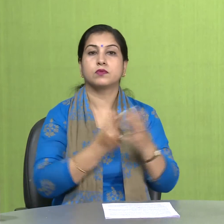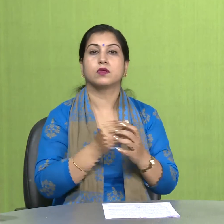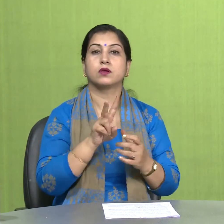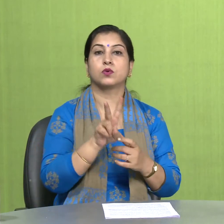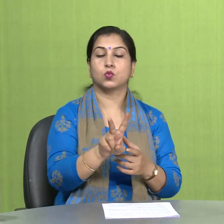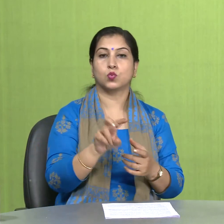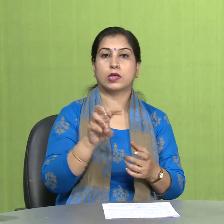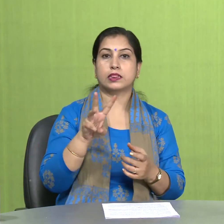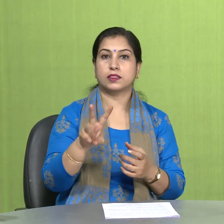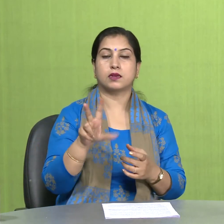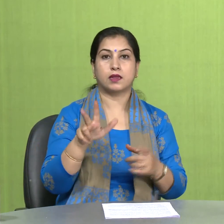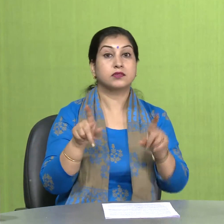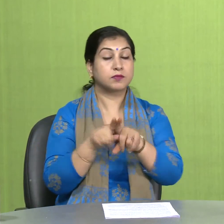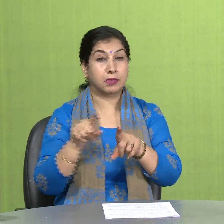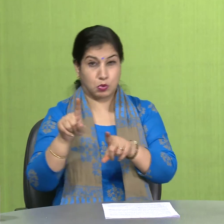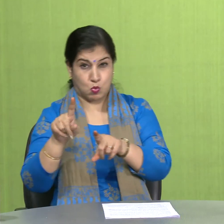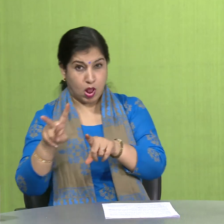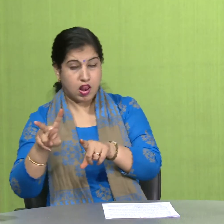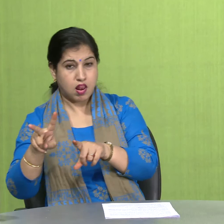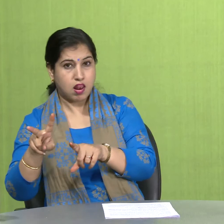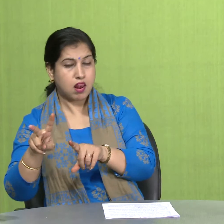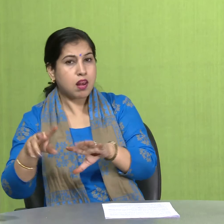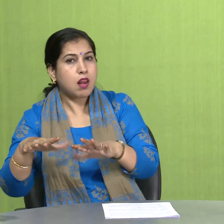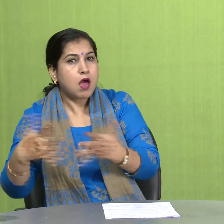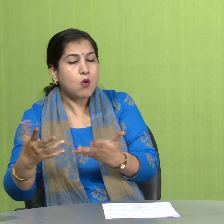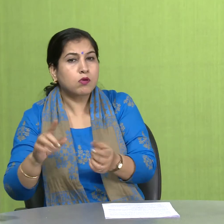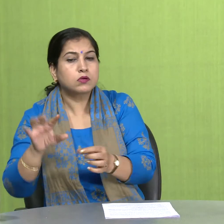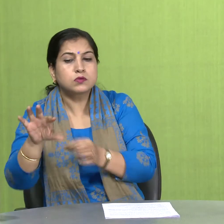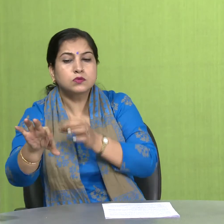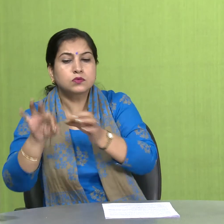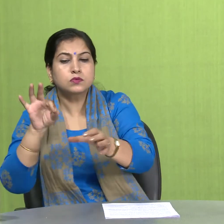and the 12 are nominated by the President of India.